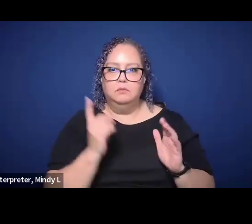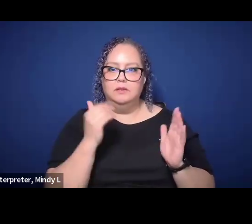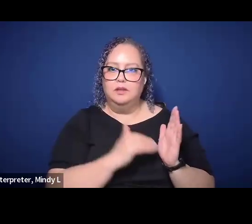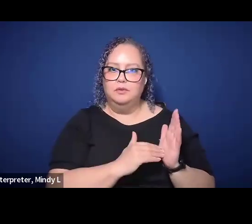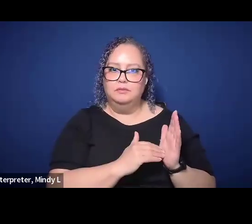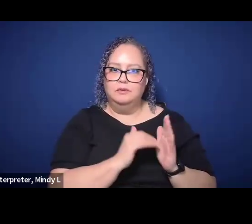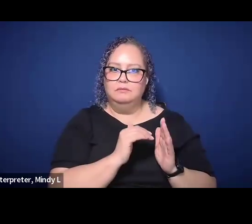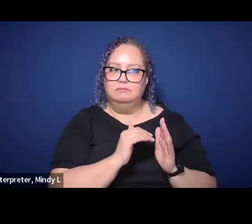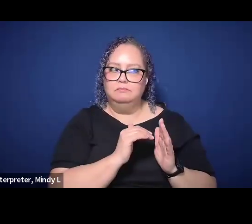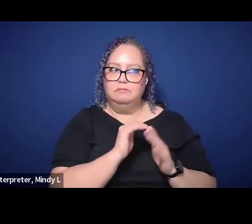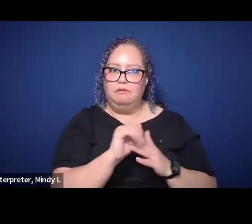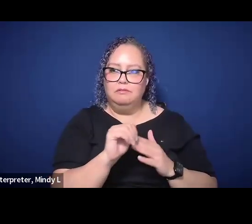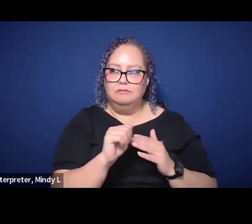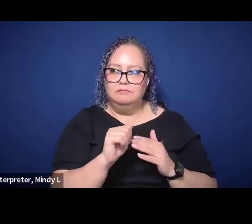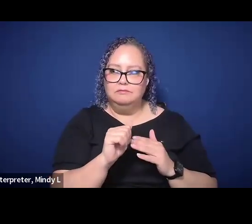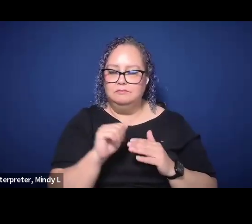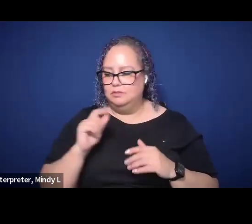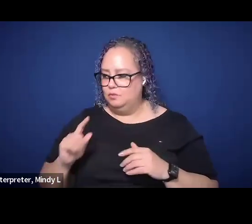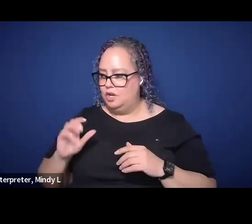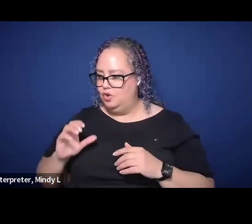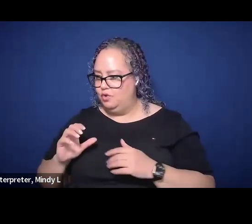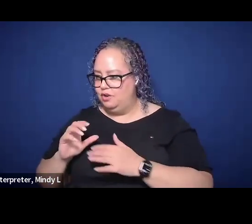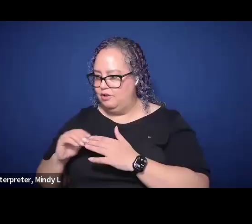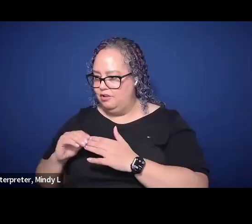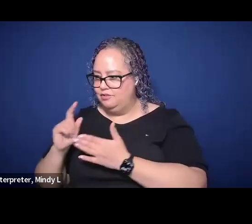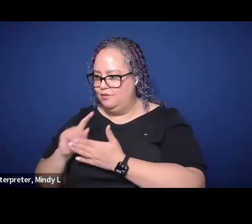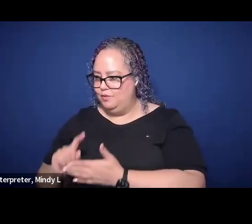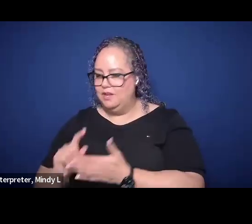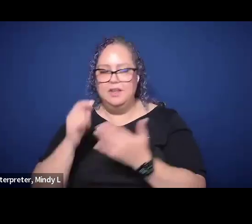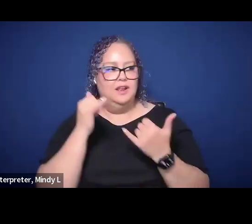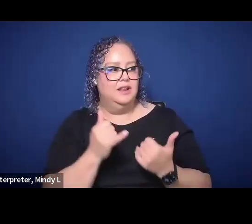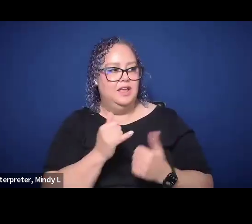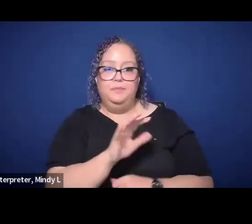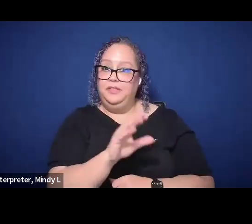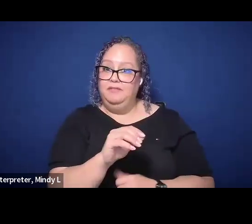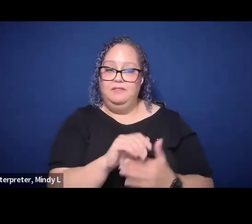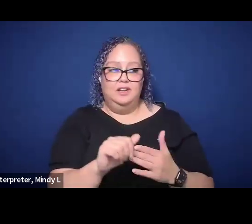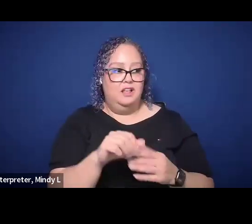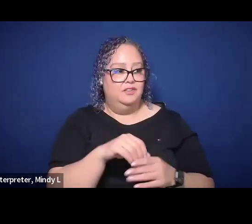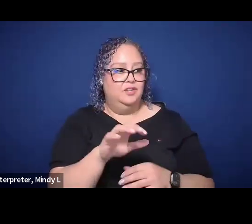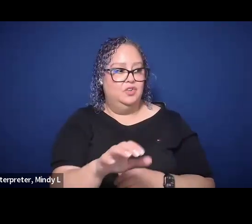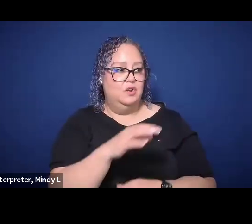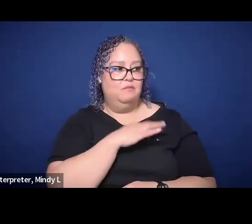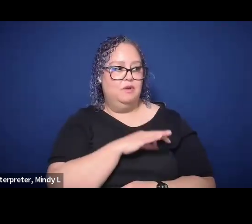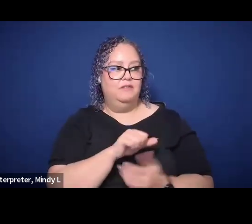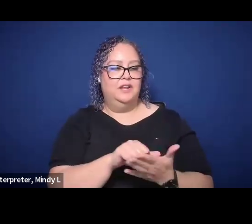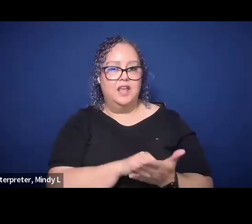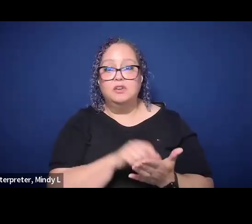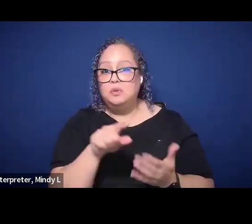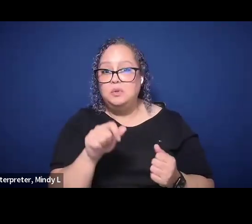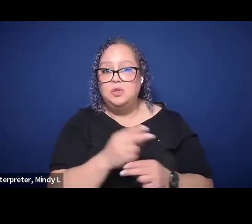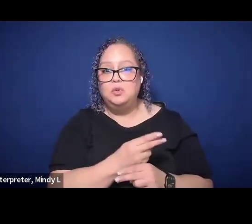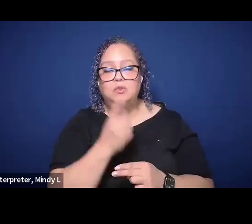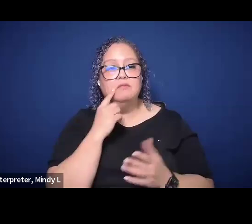week. And now suddenly you have $50 in your profit account that you can use to buy a new piece of equipment